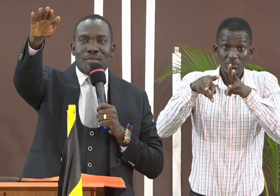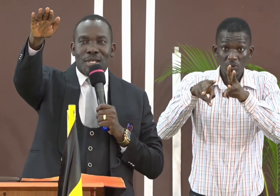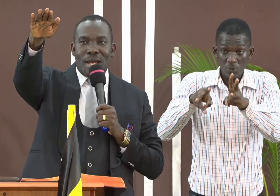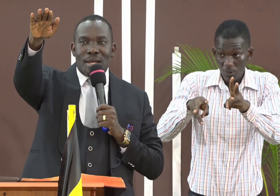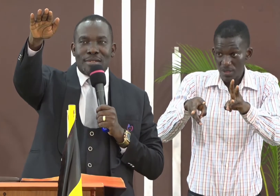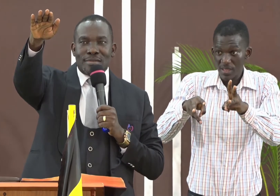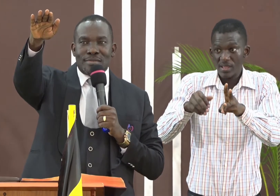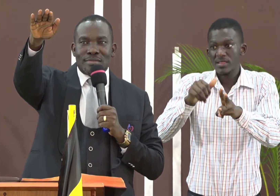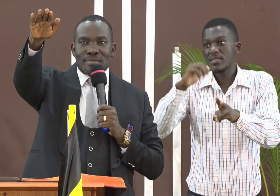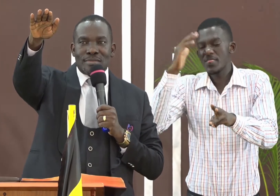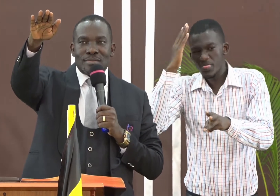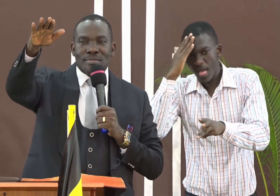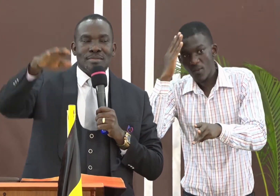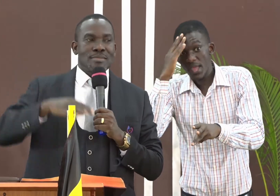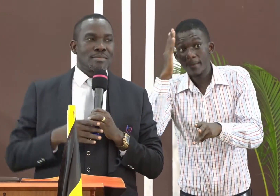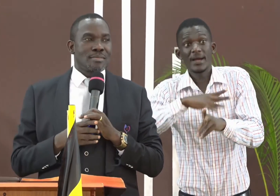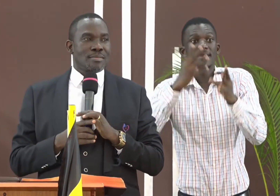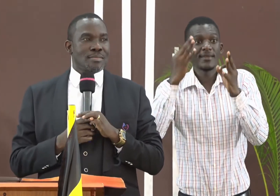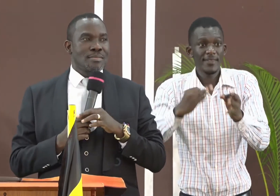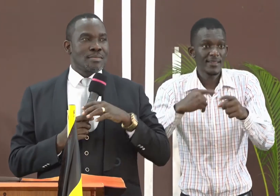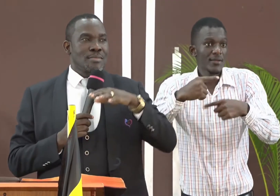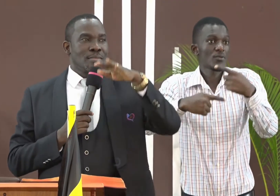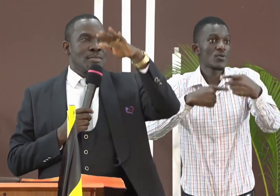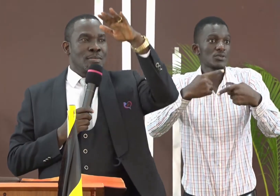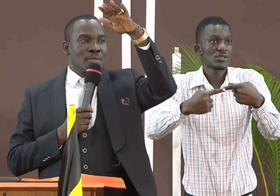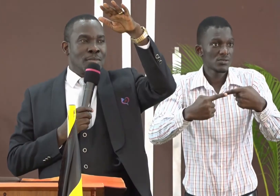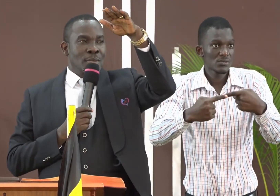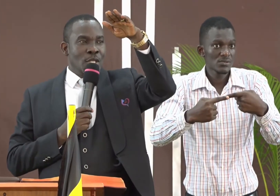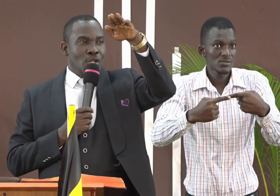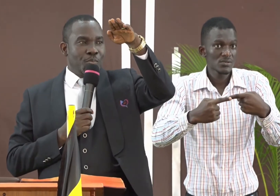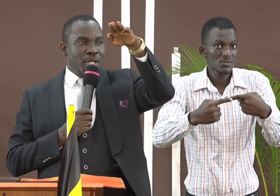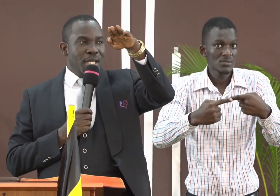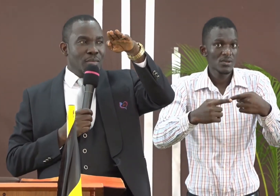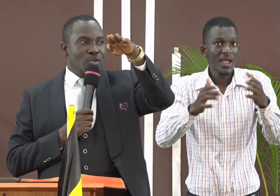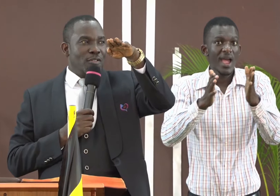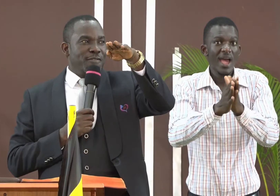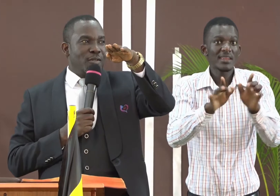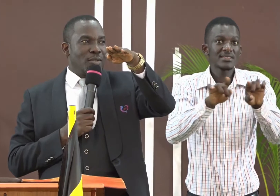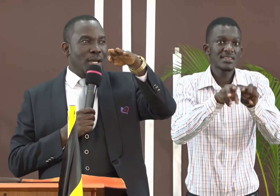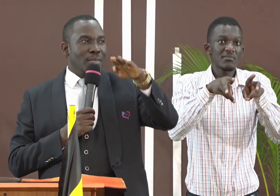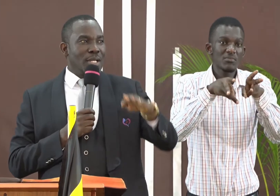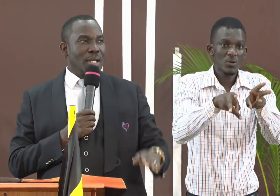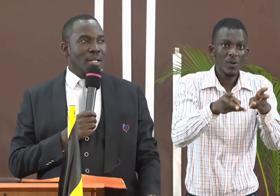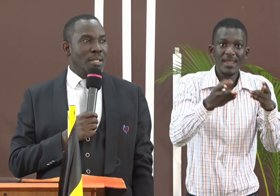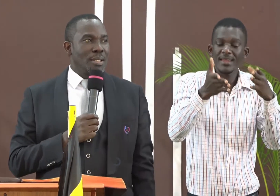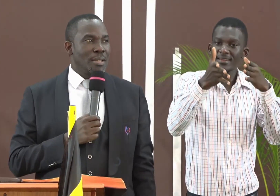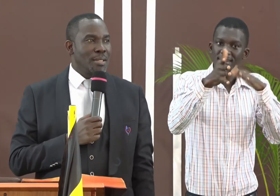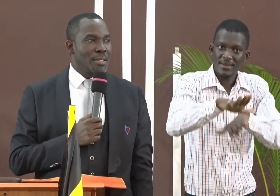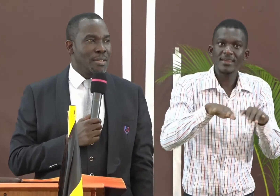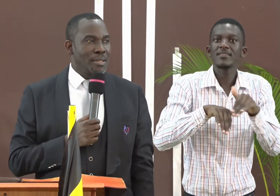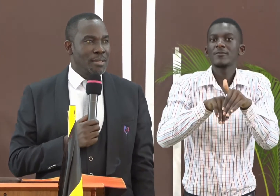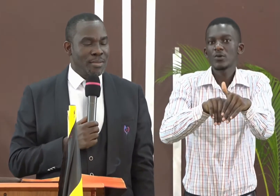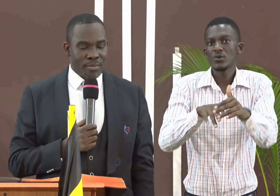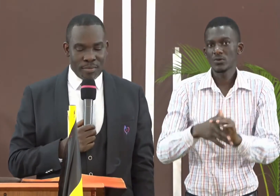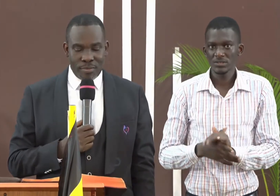kwe kutambulira. It is at the same rate that evil knowledge also moves. Speed yemu n'okufa kwe kutambulira. And at the